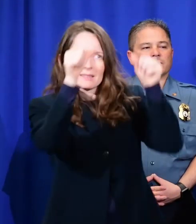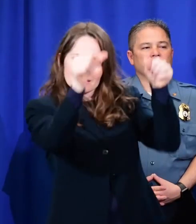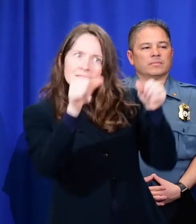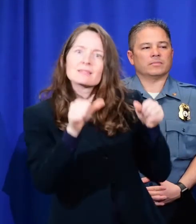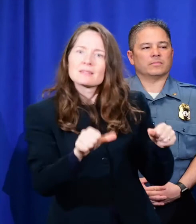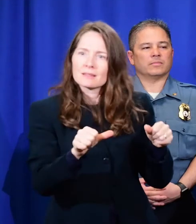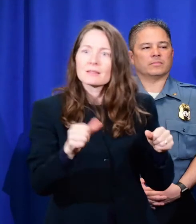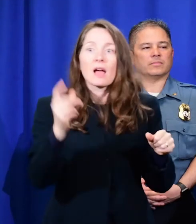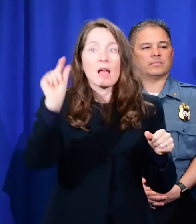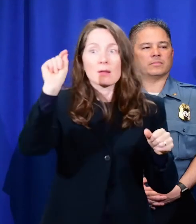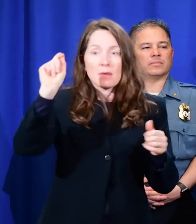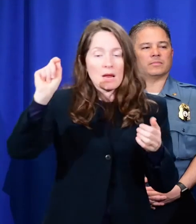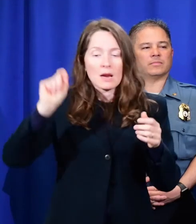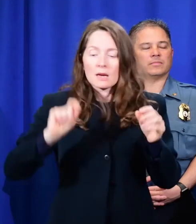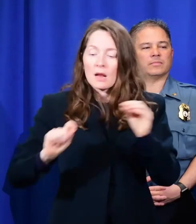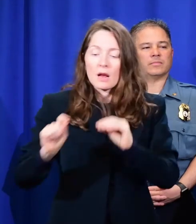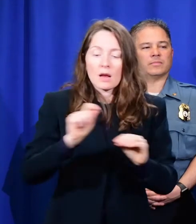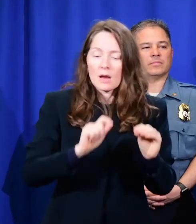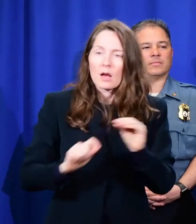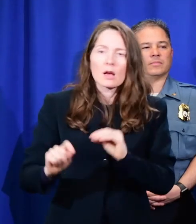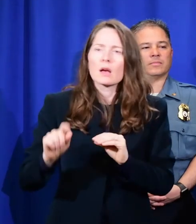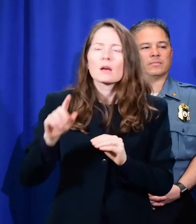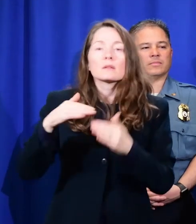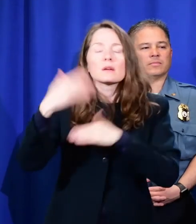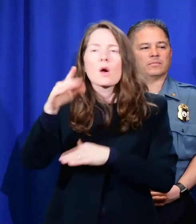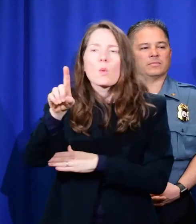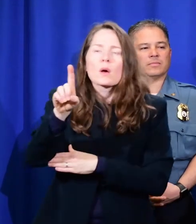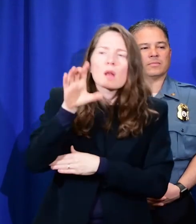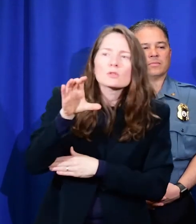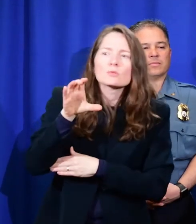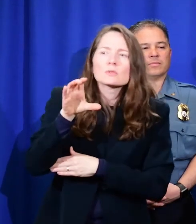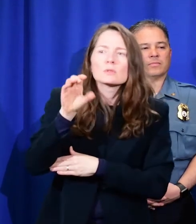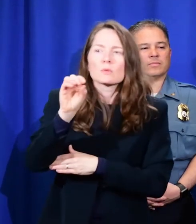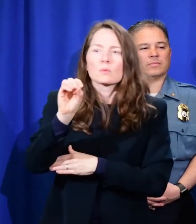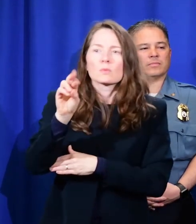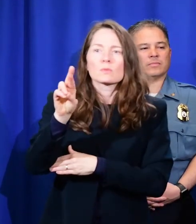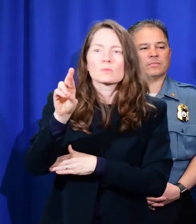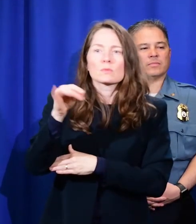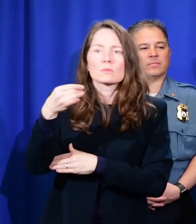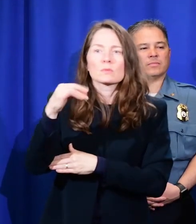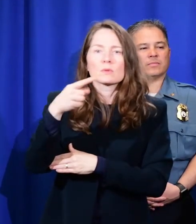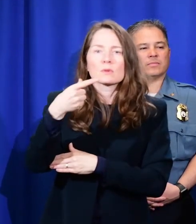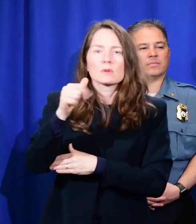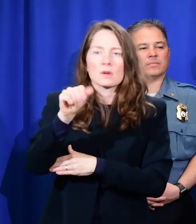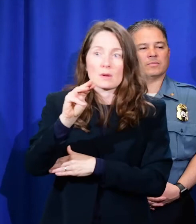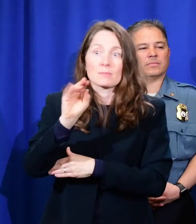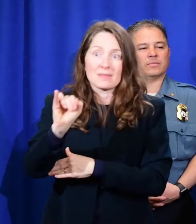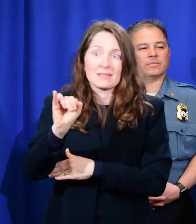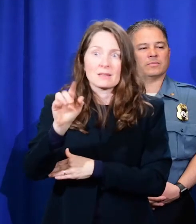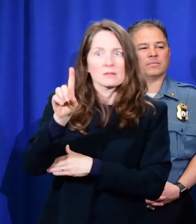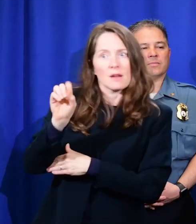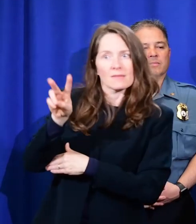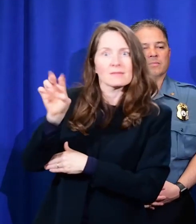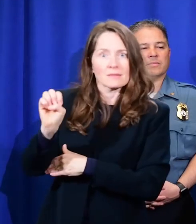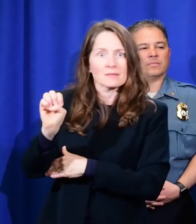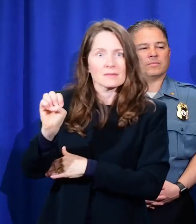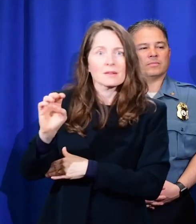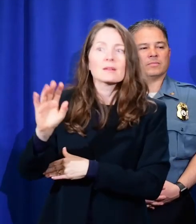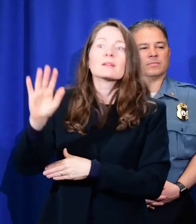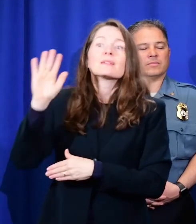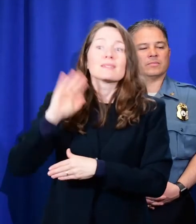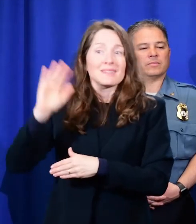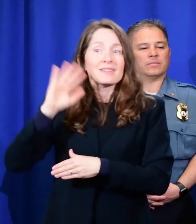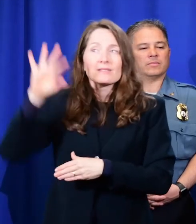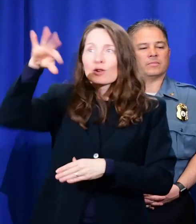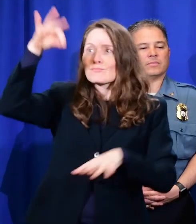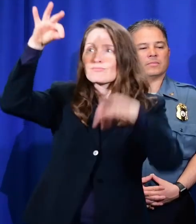made of over 100 origami doves that hung in the Child Advocacy Center home above the fireplace, but now